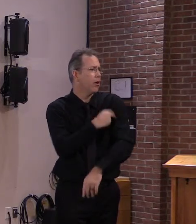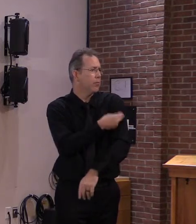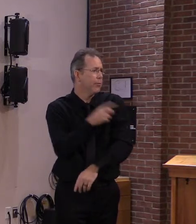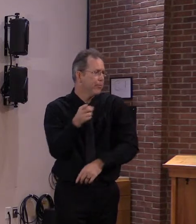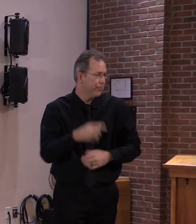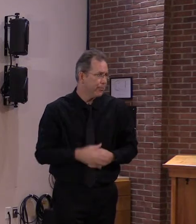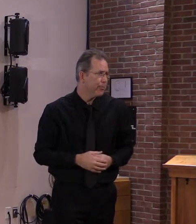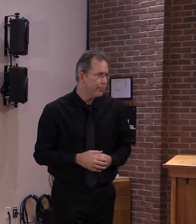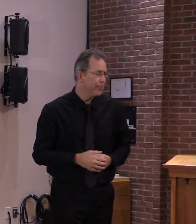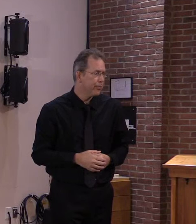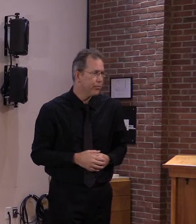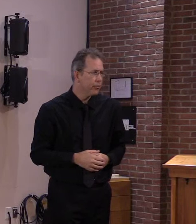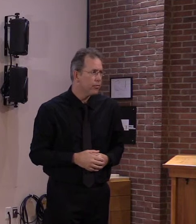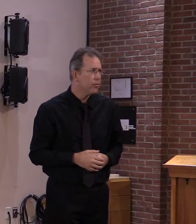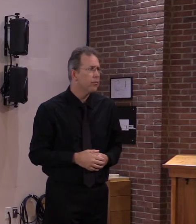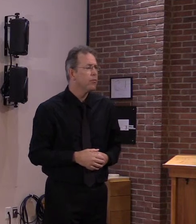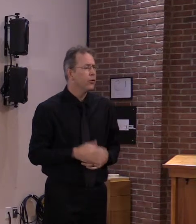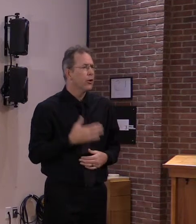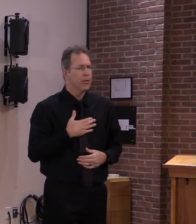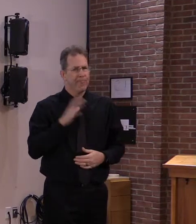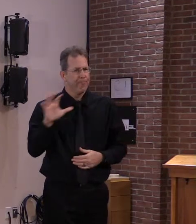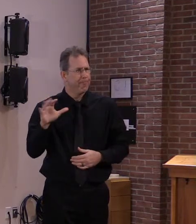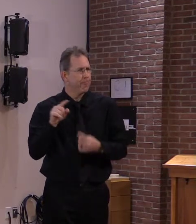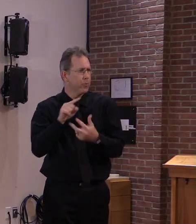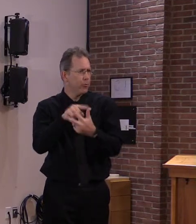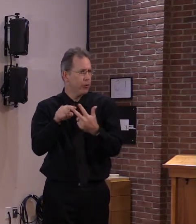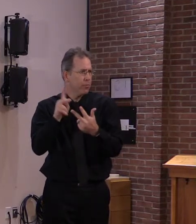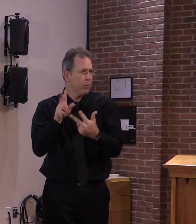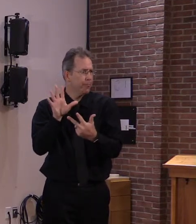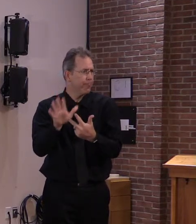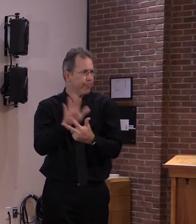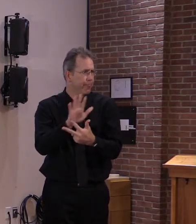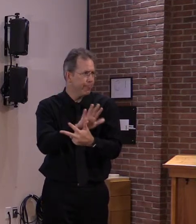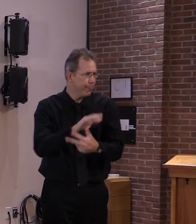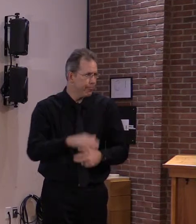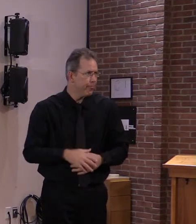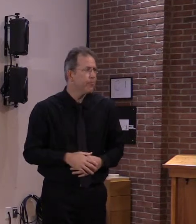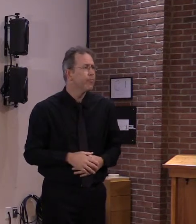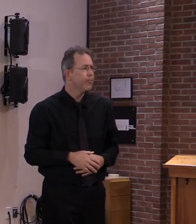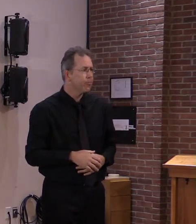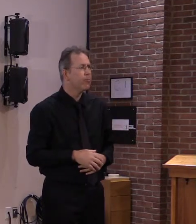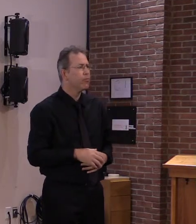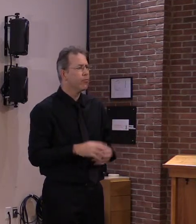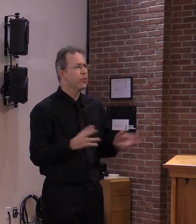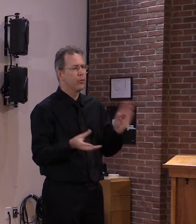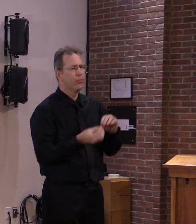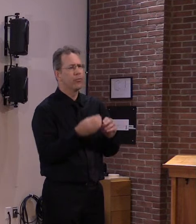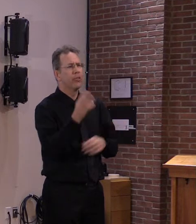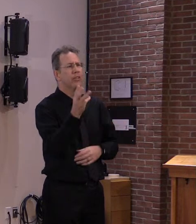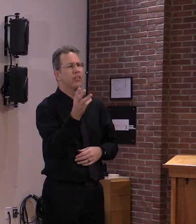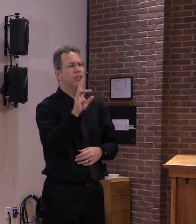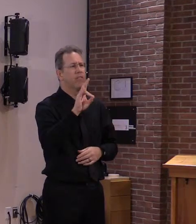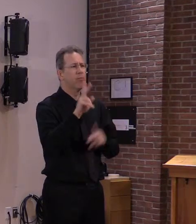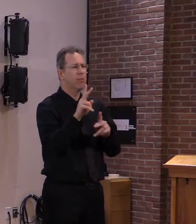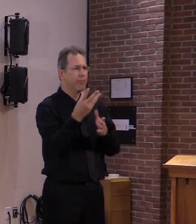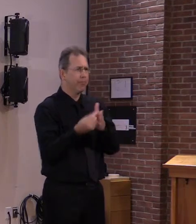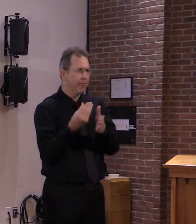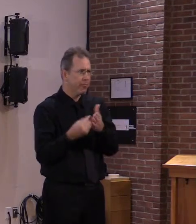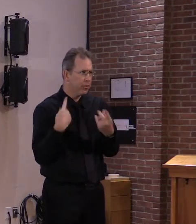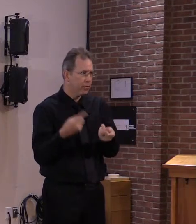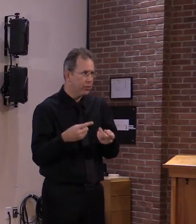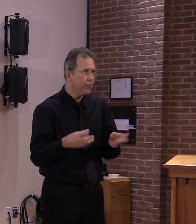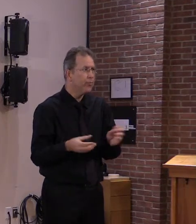gatherings. Our guidance also allows schools to exclude students and staff who have participated in such gatherings from attending school in